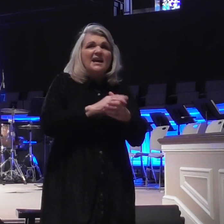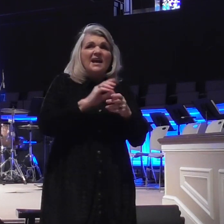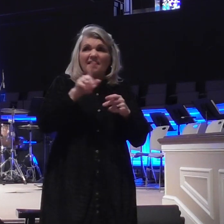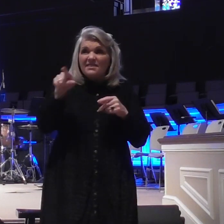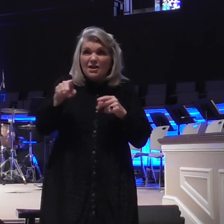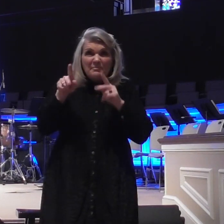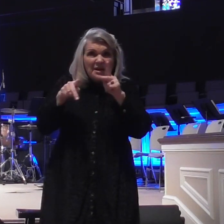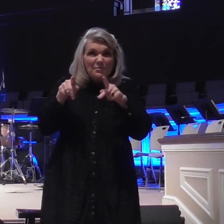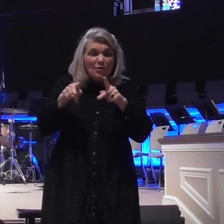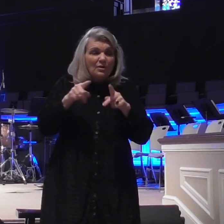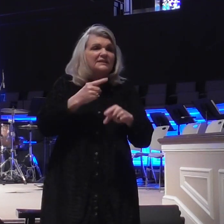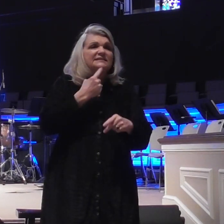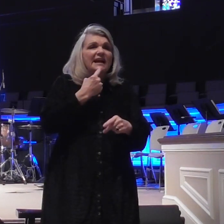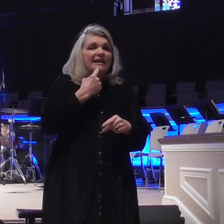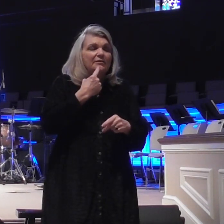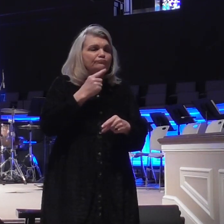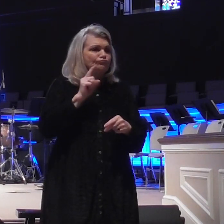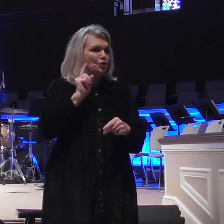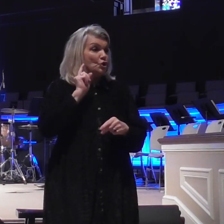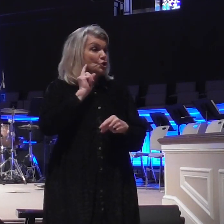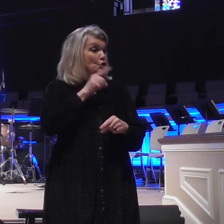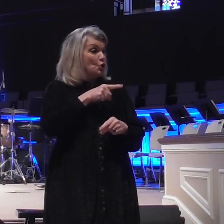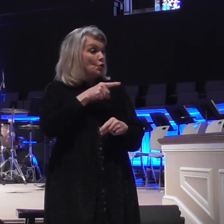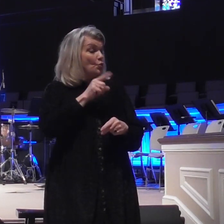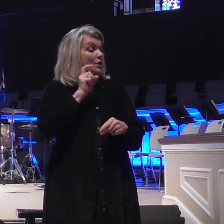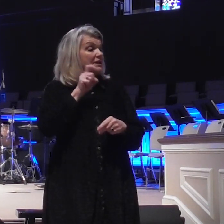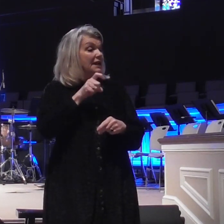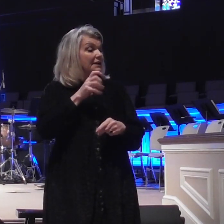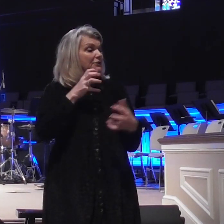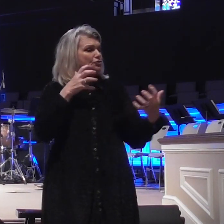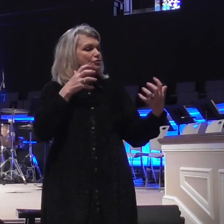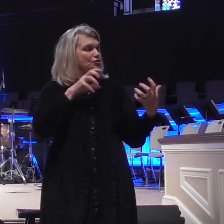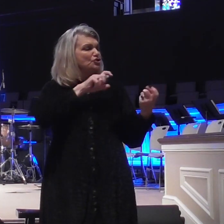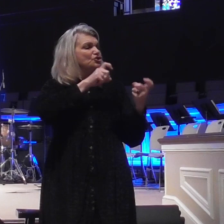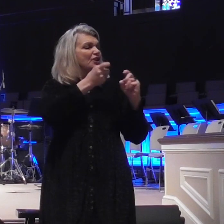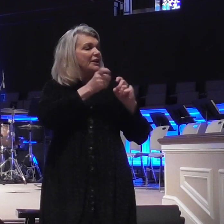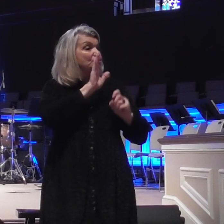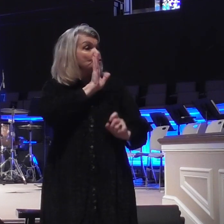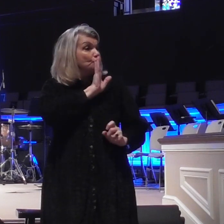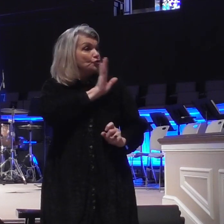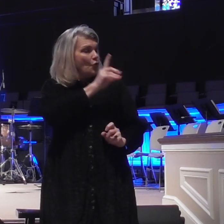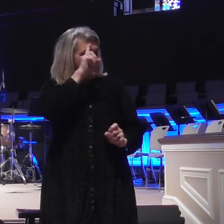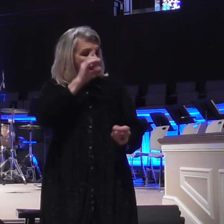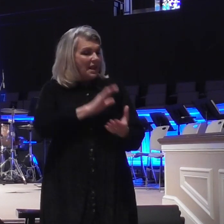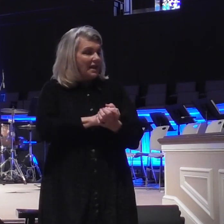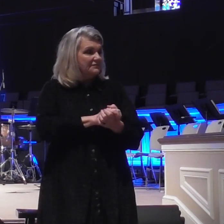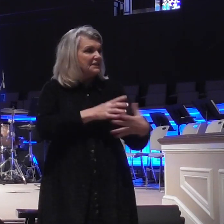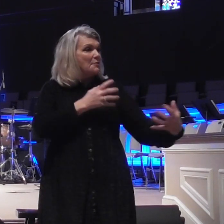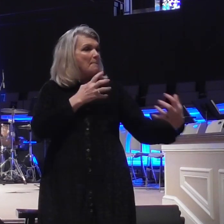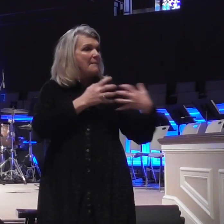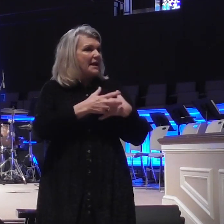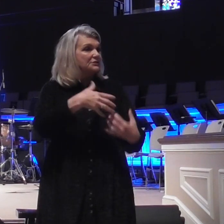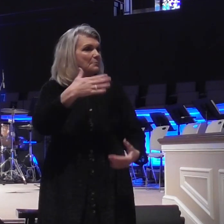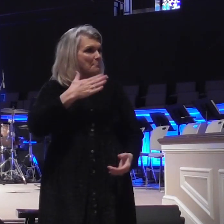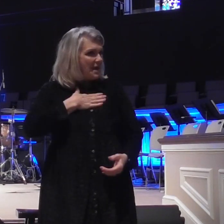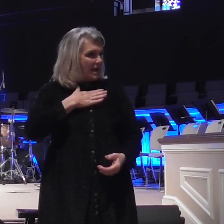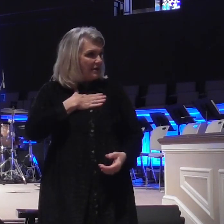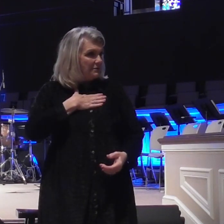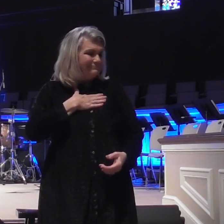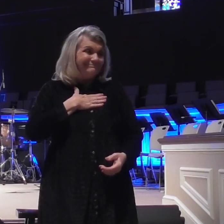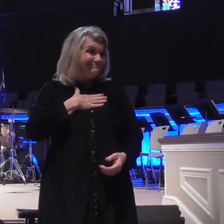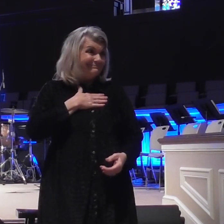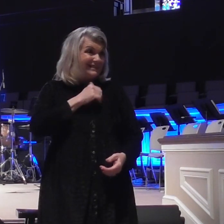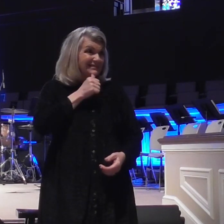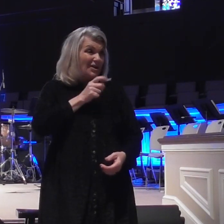milieu that most people, their default position is how I feel is the ultimate arbiter of truth for